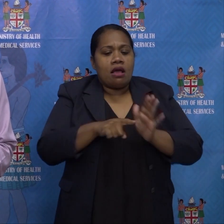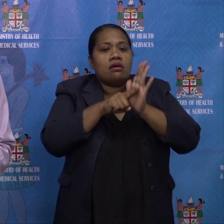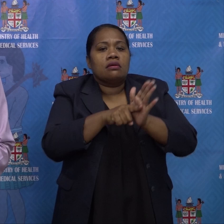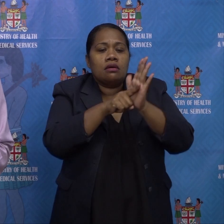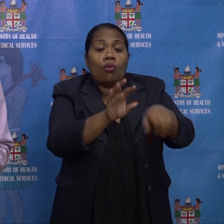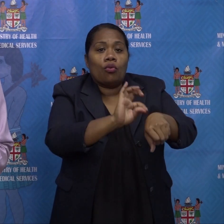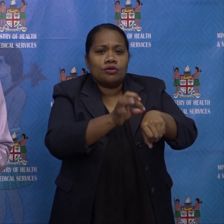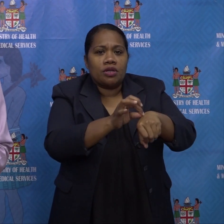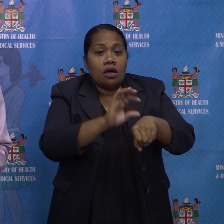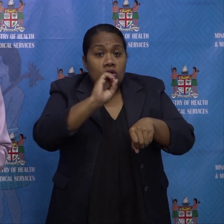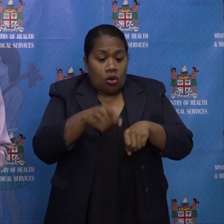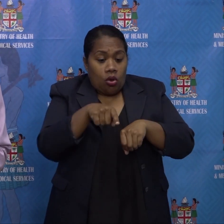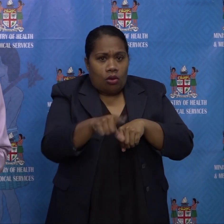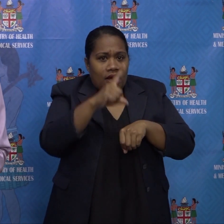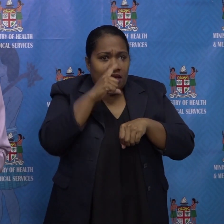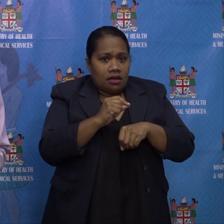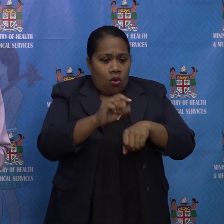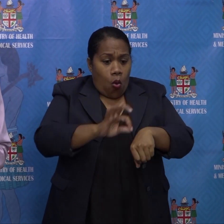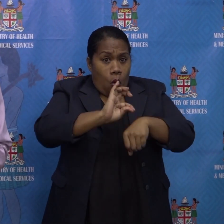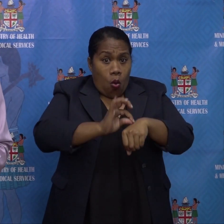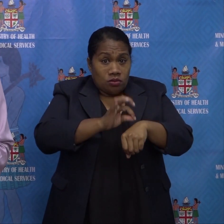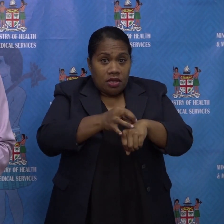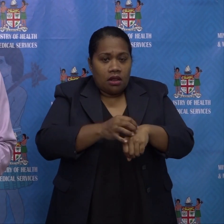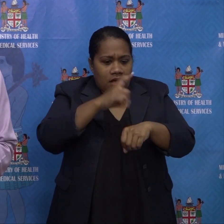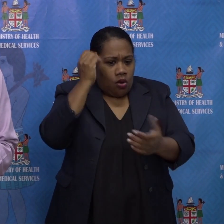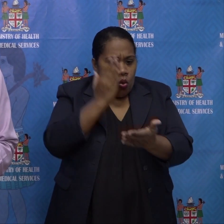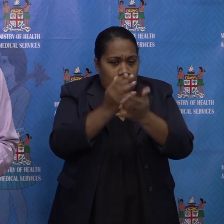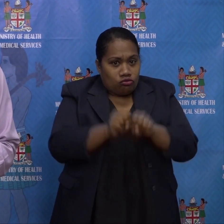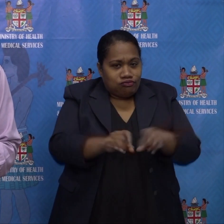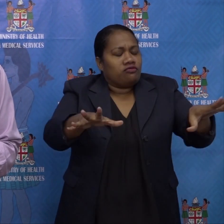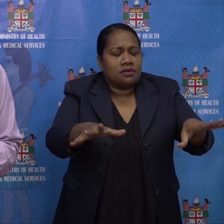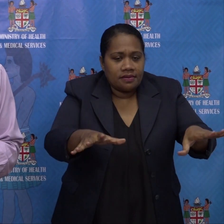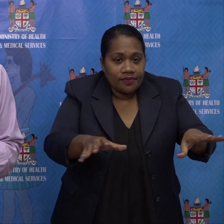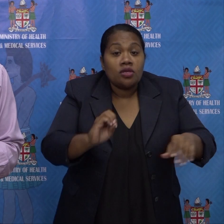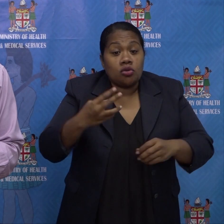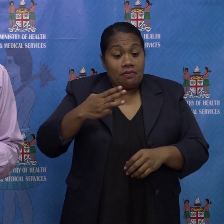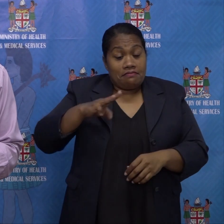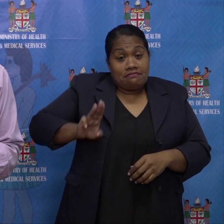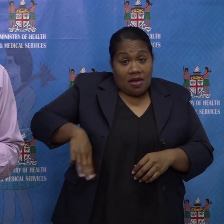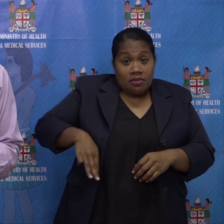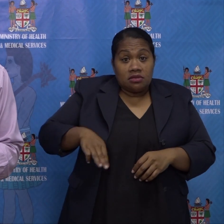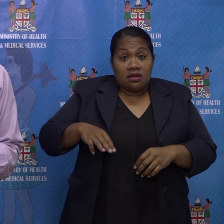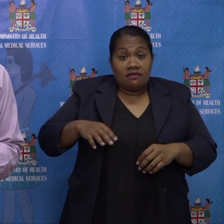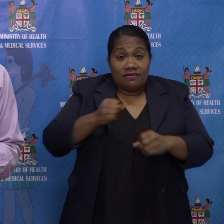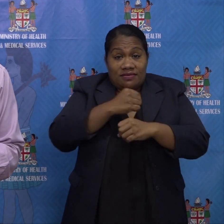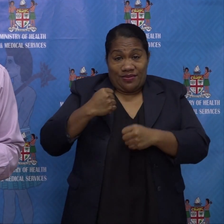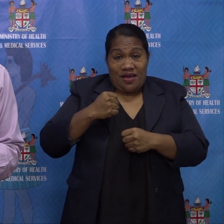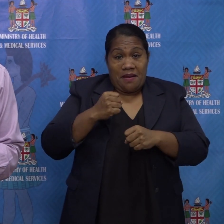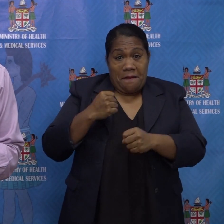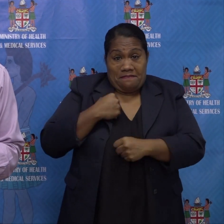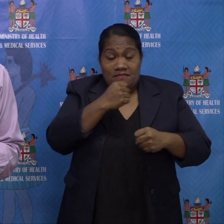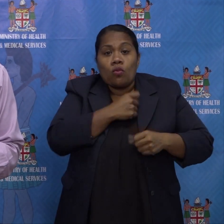the hospital from becoming ground zero for a wider outbreak, the members of our discipline forces have locked down Lota Hospital in a matter of